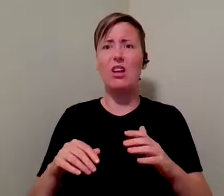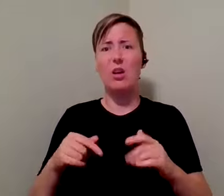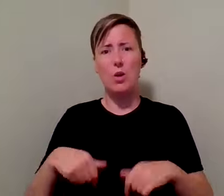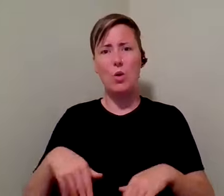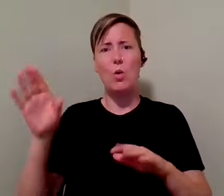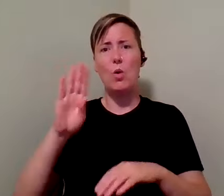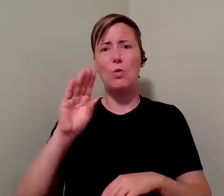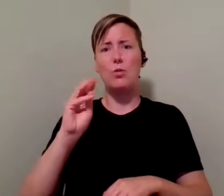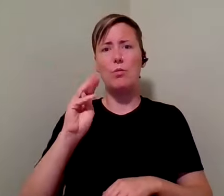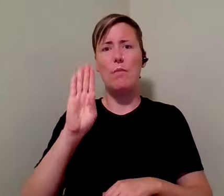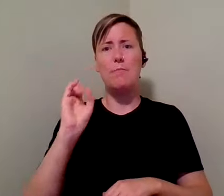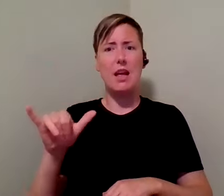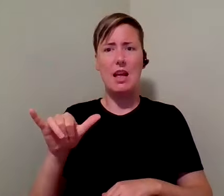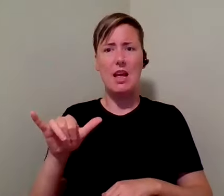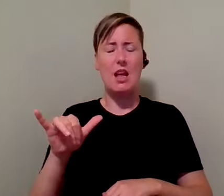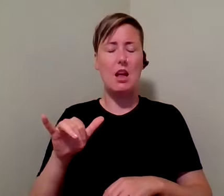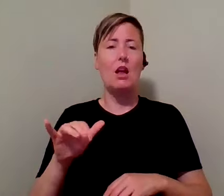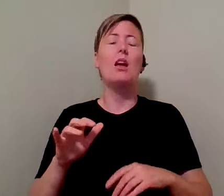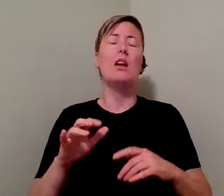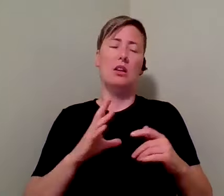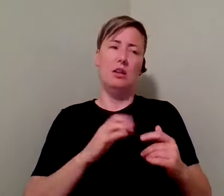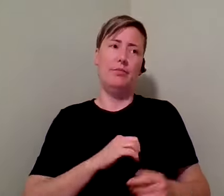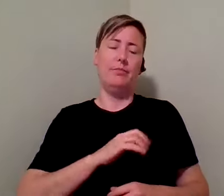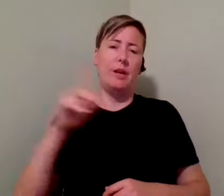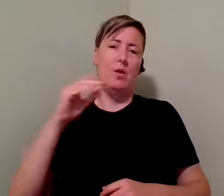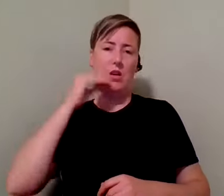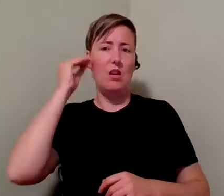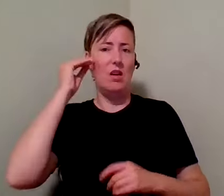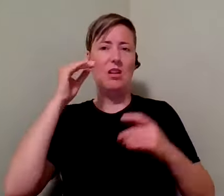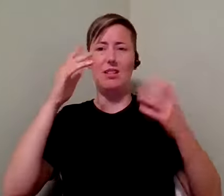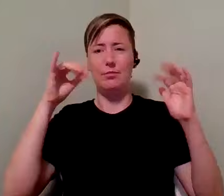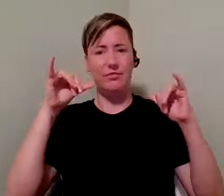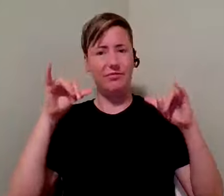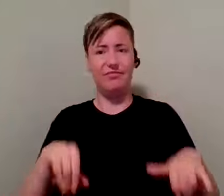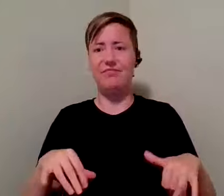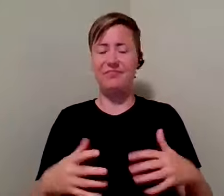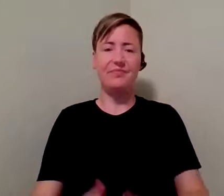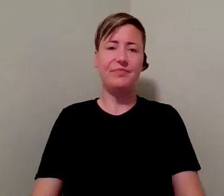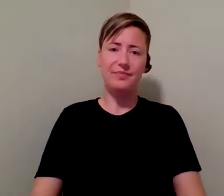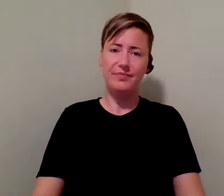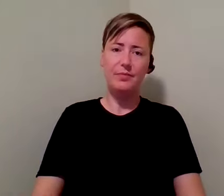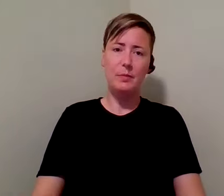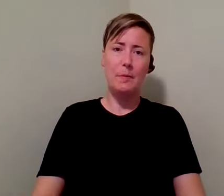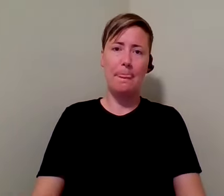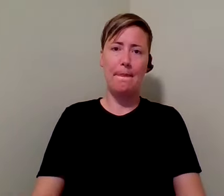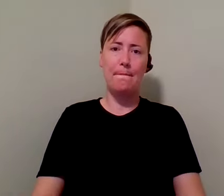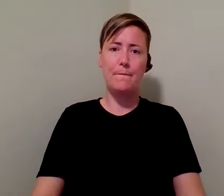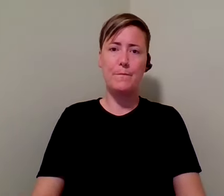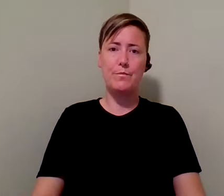bed. That's what it used to be like. In the course of these years from